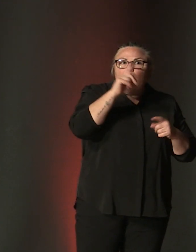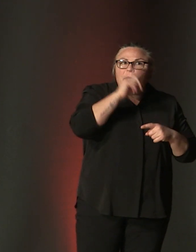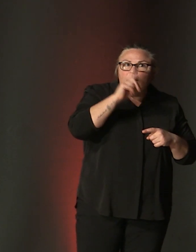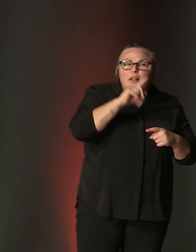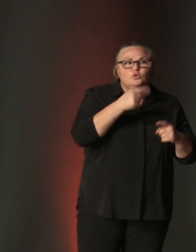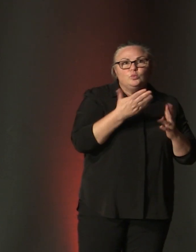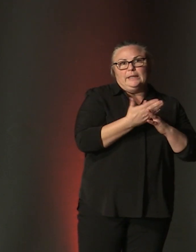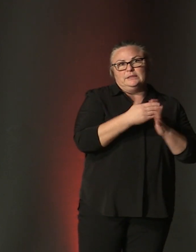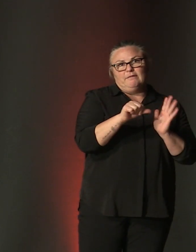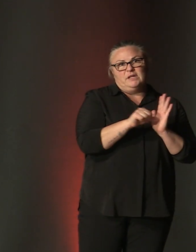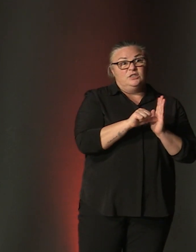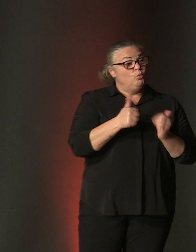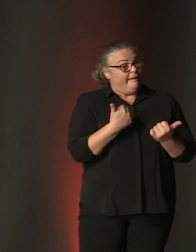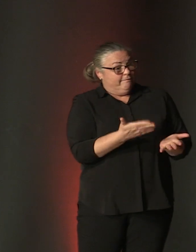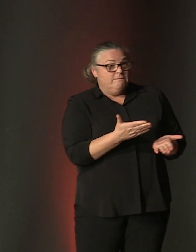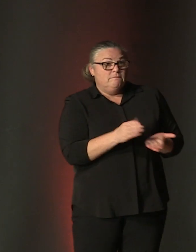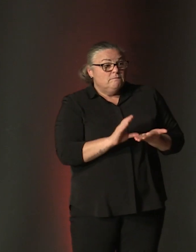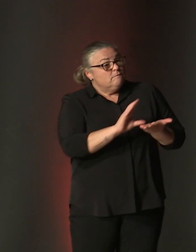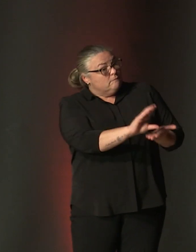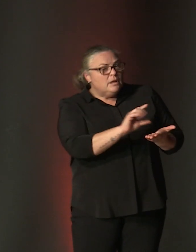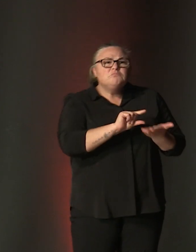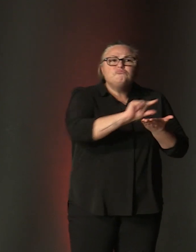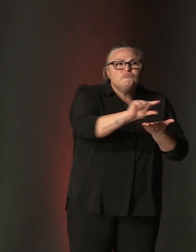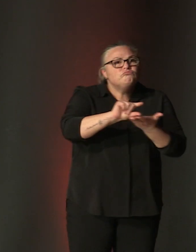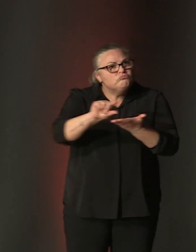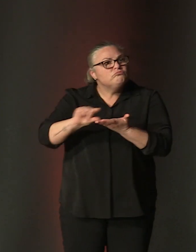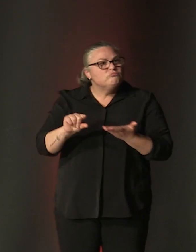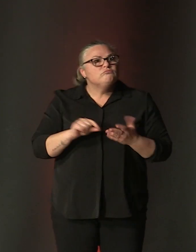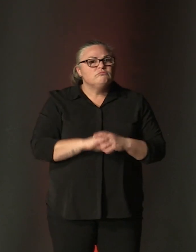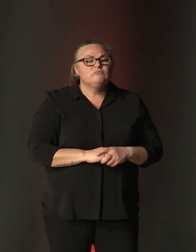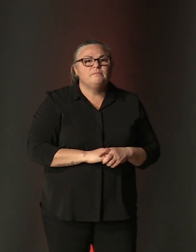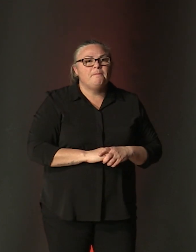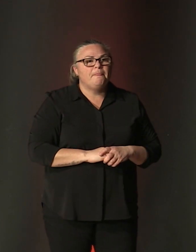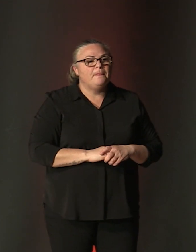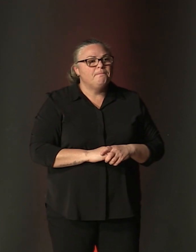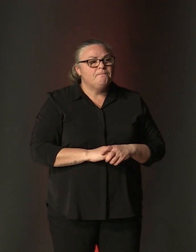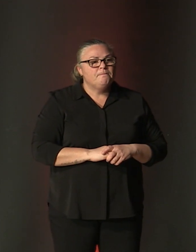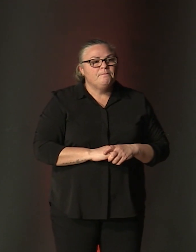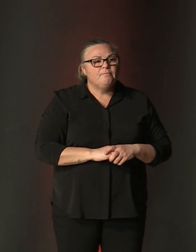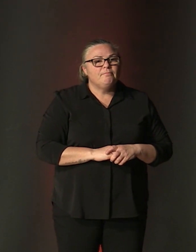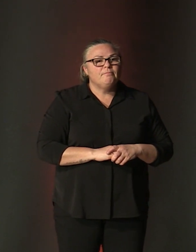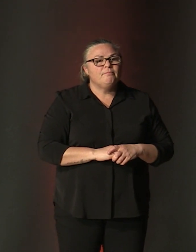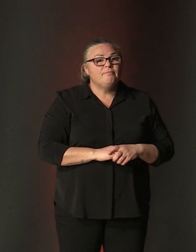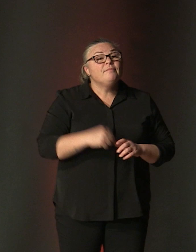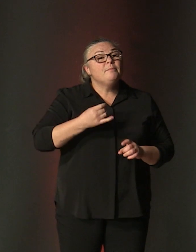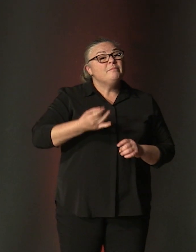young people. We do that by giving small, flexible grants to youth-led organizations in the Asia